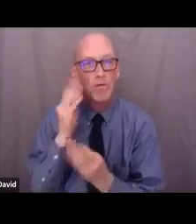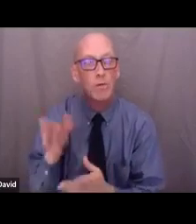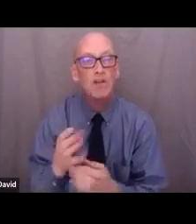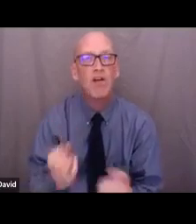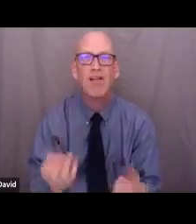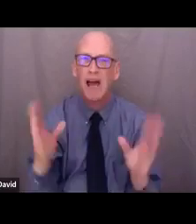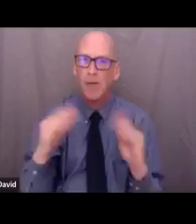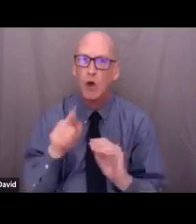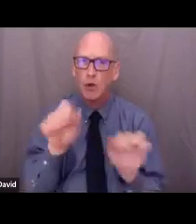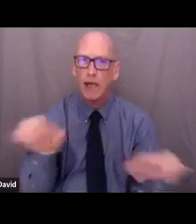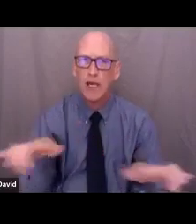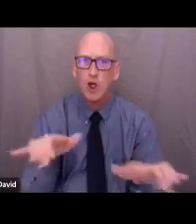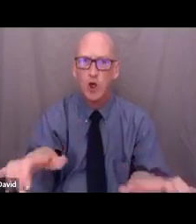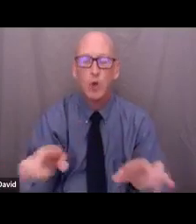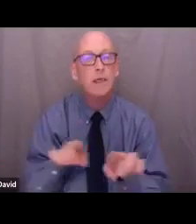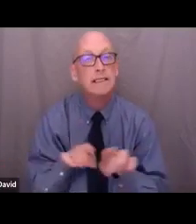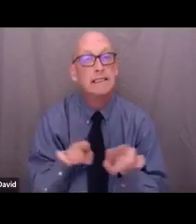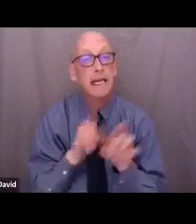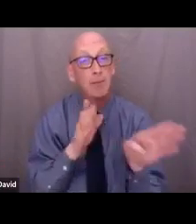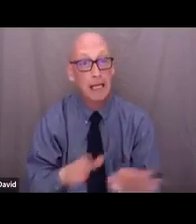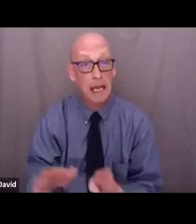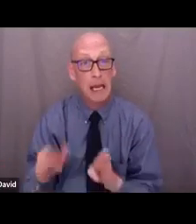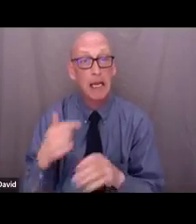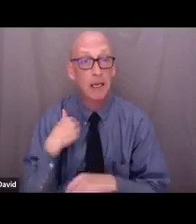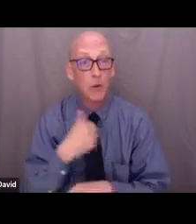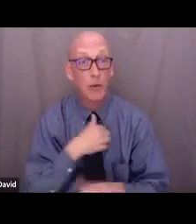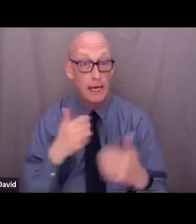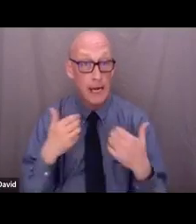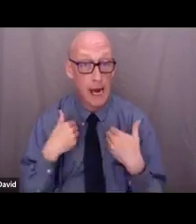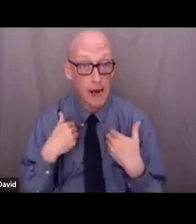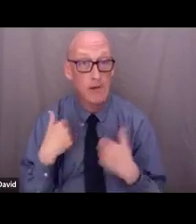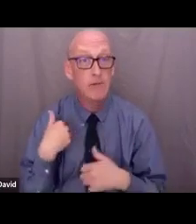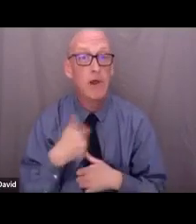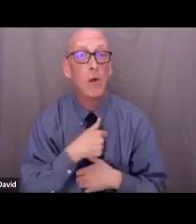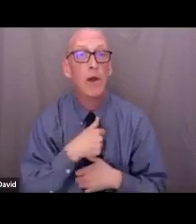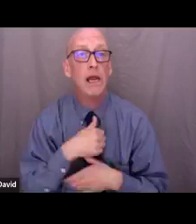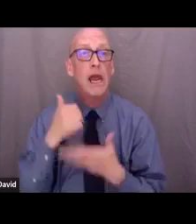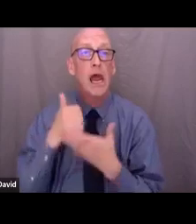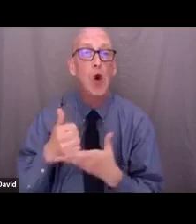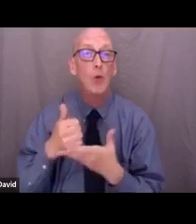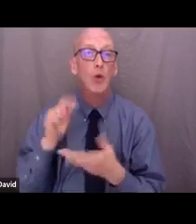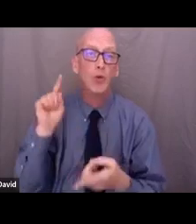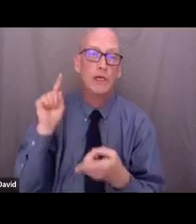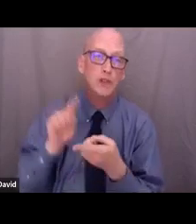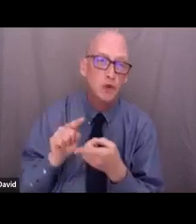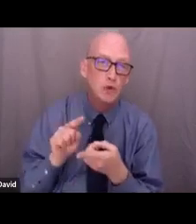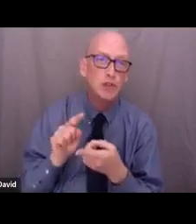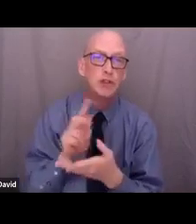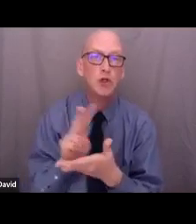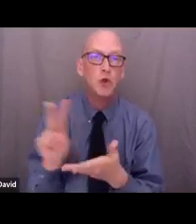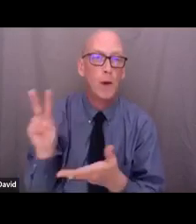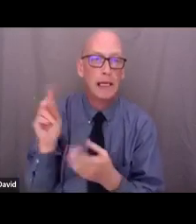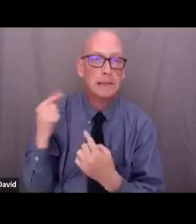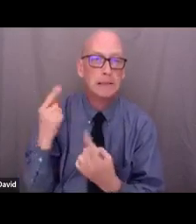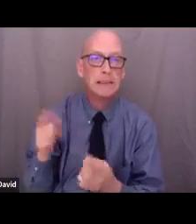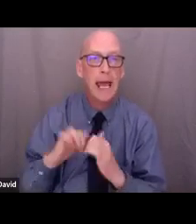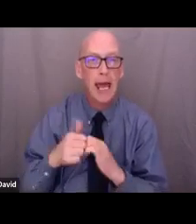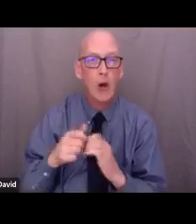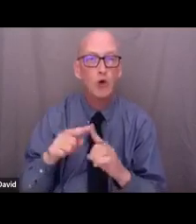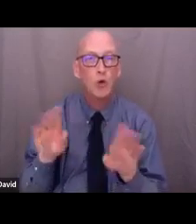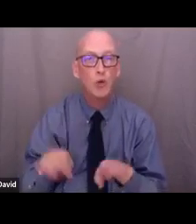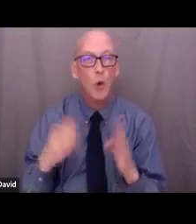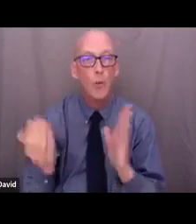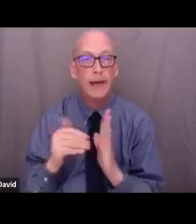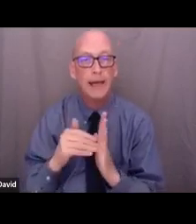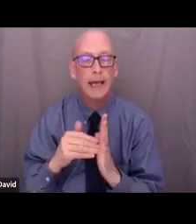much like the plan that we have, that we've been able to help produce over the last couple of weeks about how to reopen, things you should